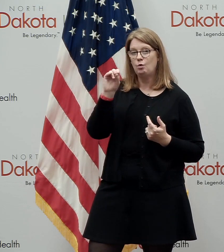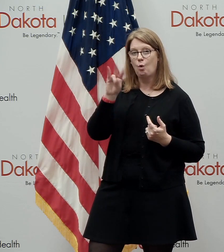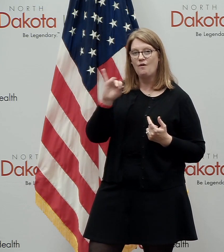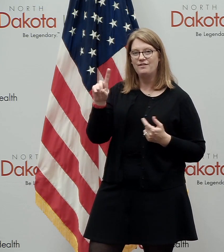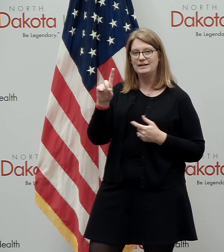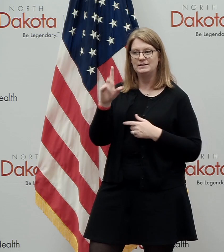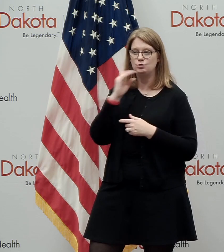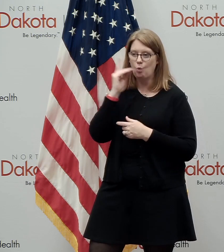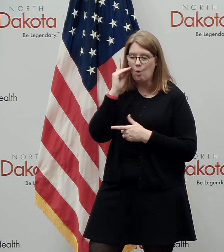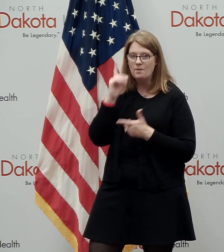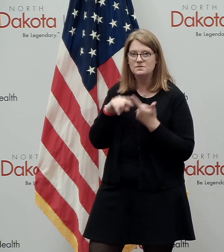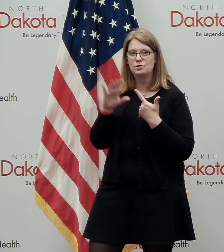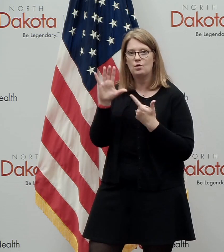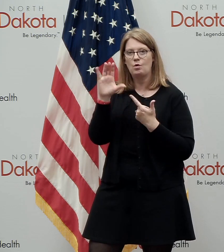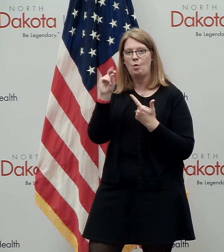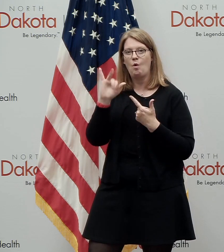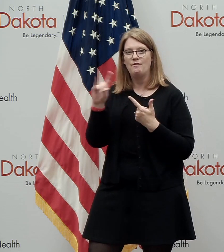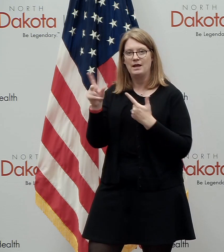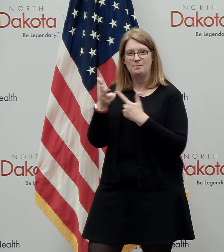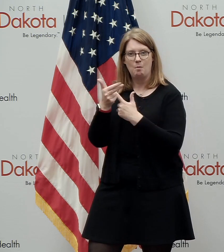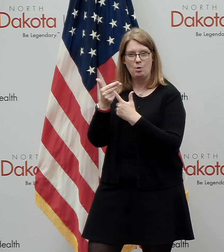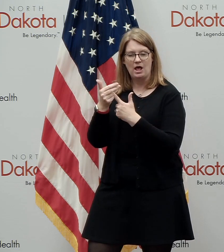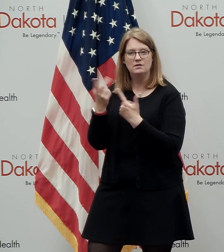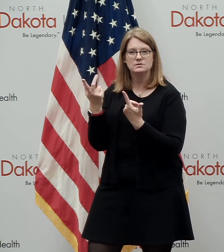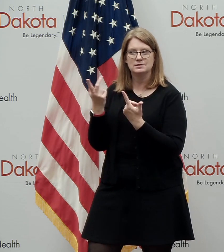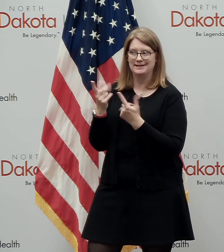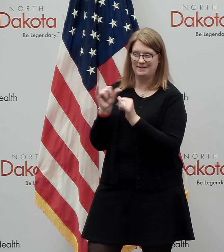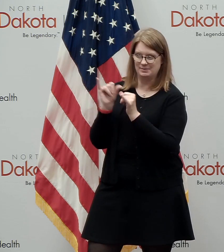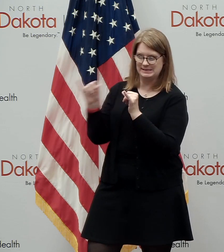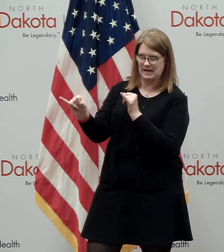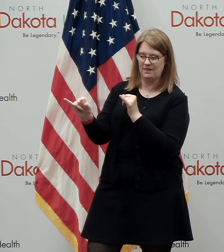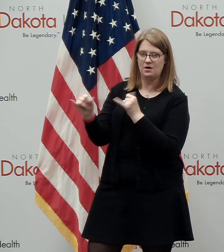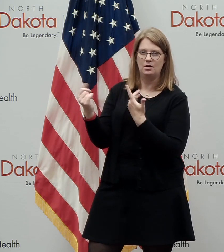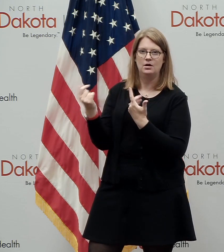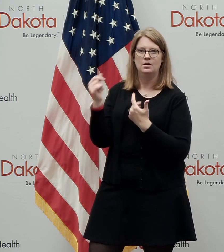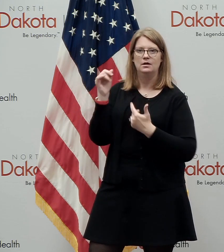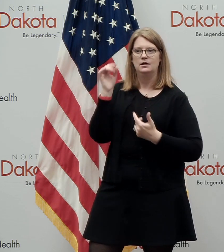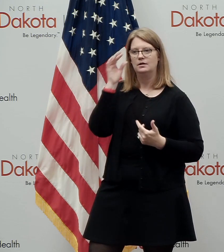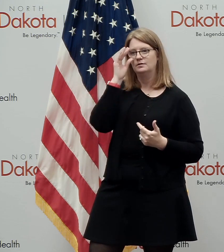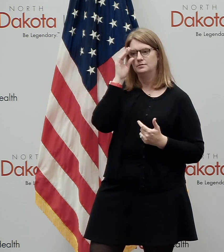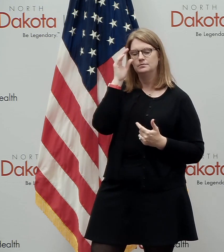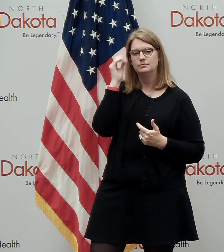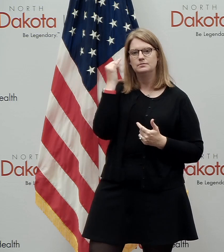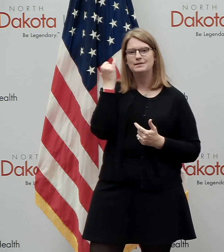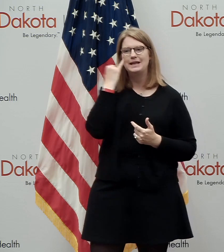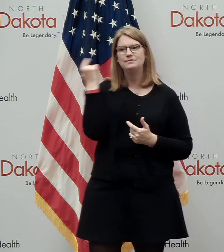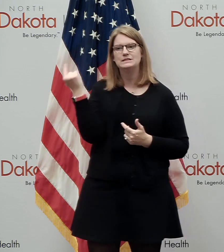COVID motels, and have them stay there. But if someone is feeling